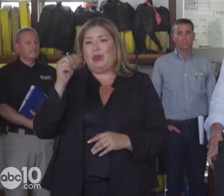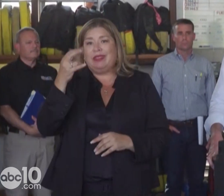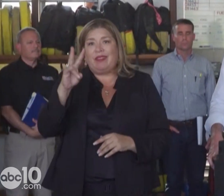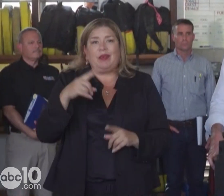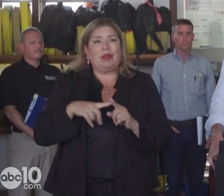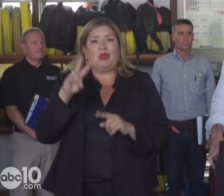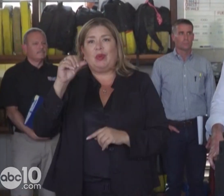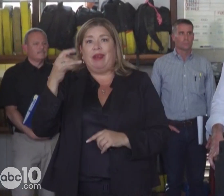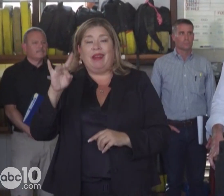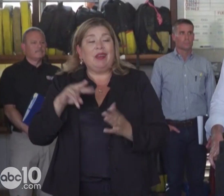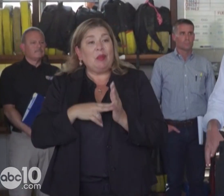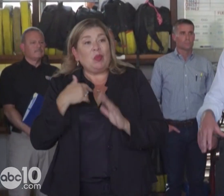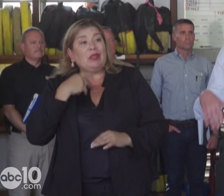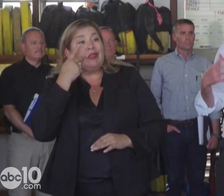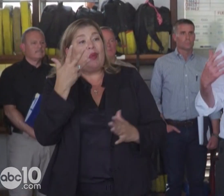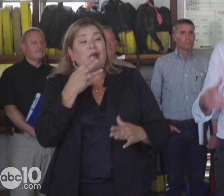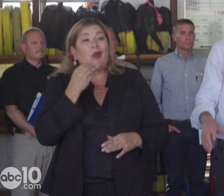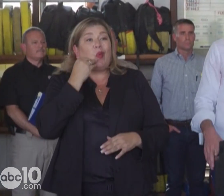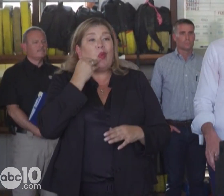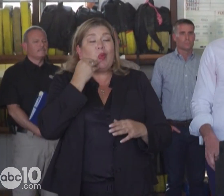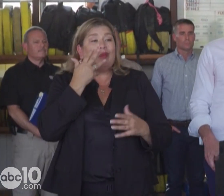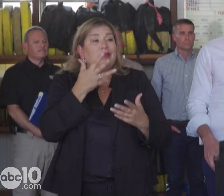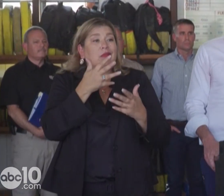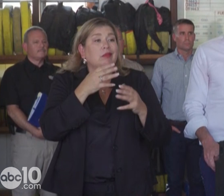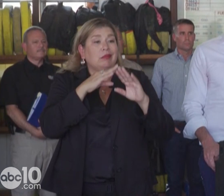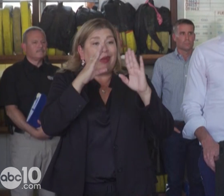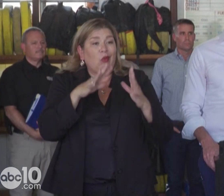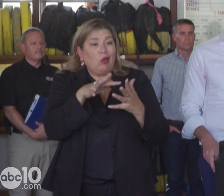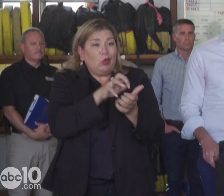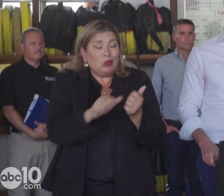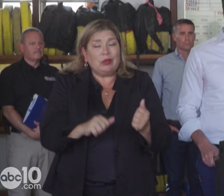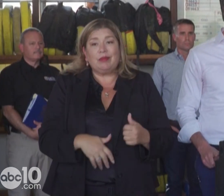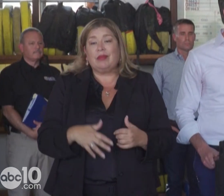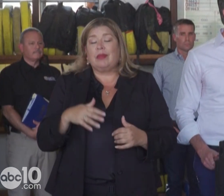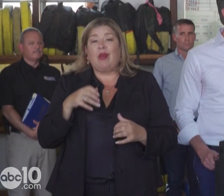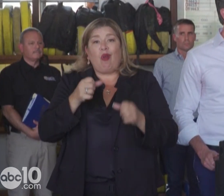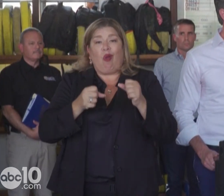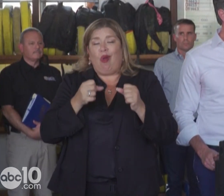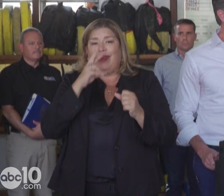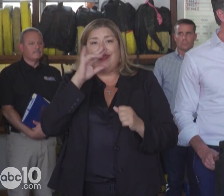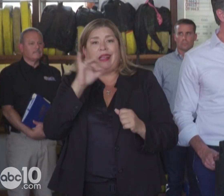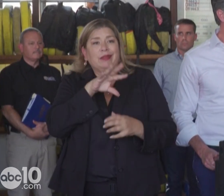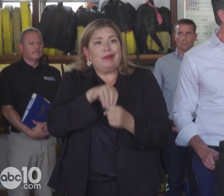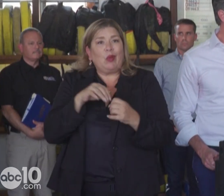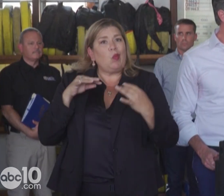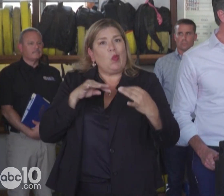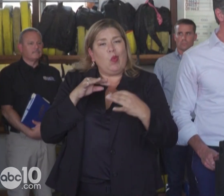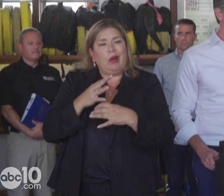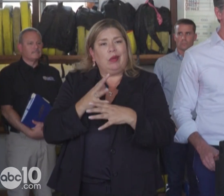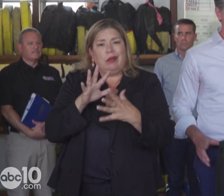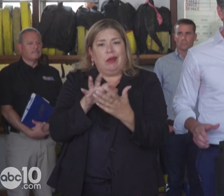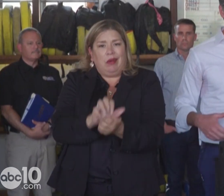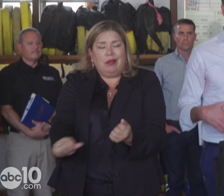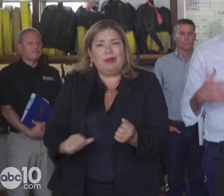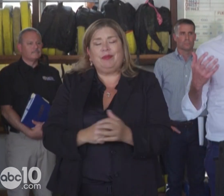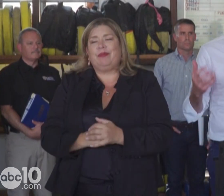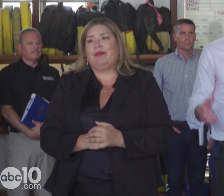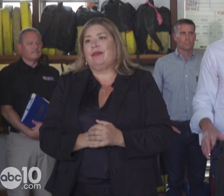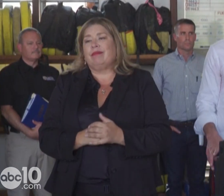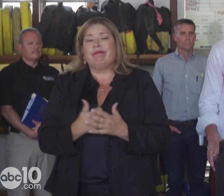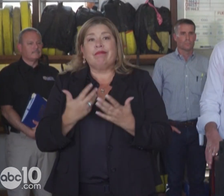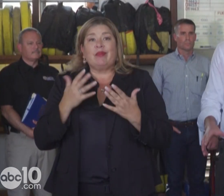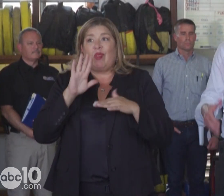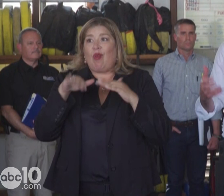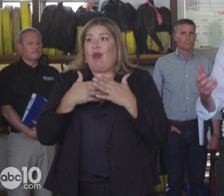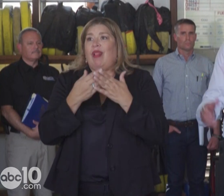And that's homes completely destroyed, cars that look like they've been in a war zone. and everything all